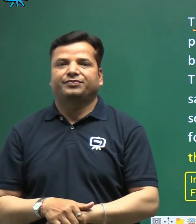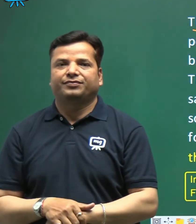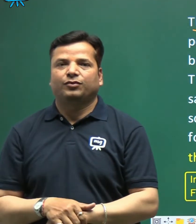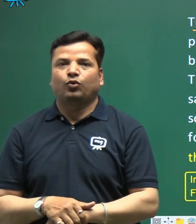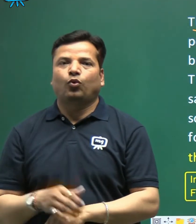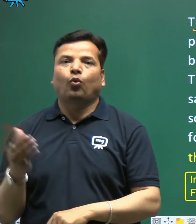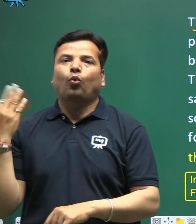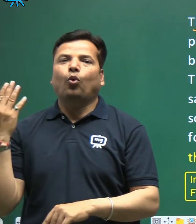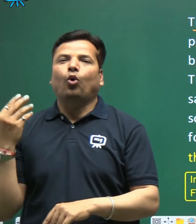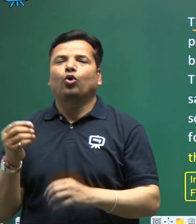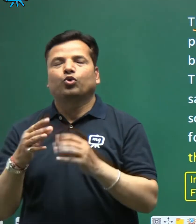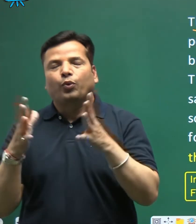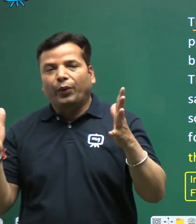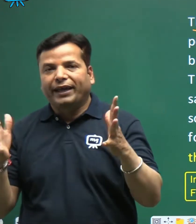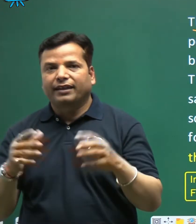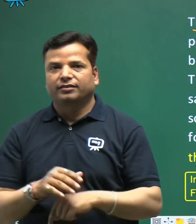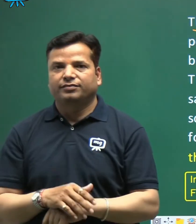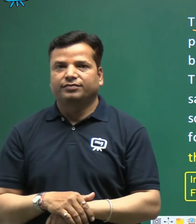was very